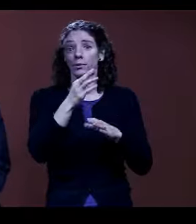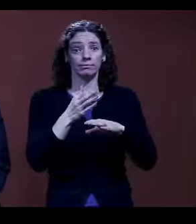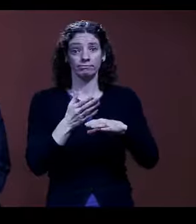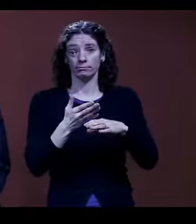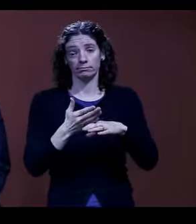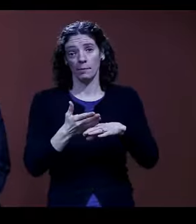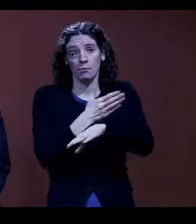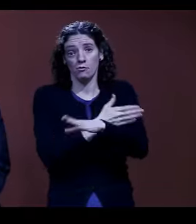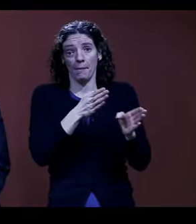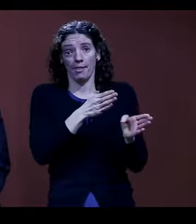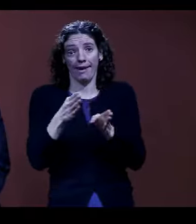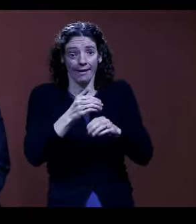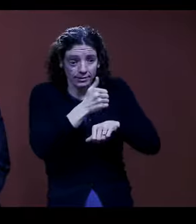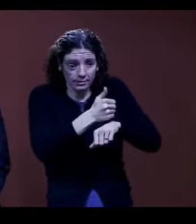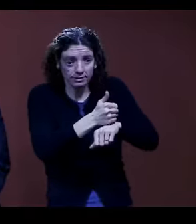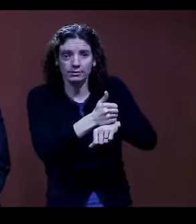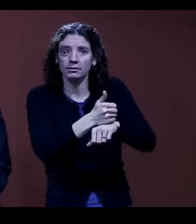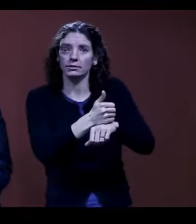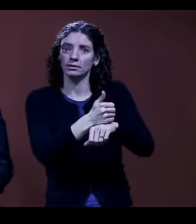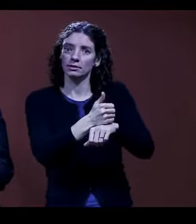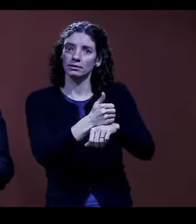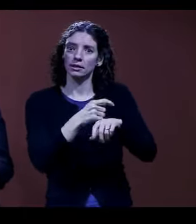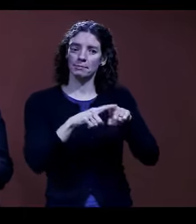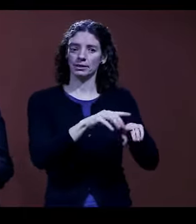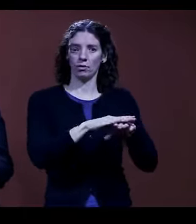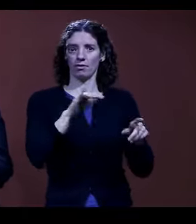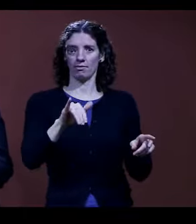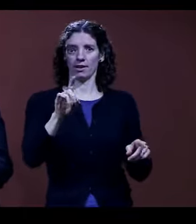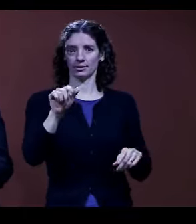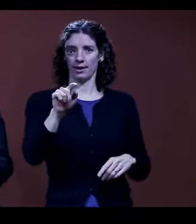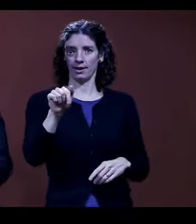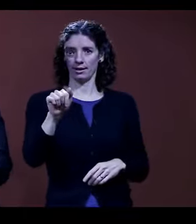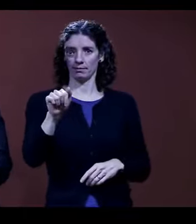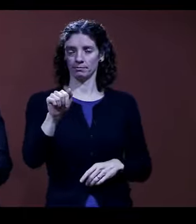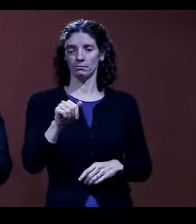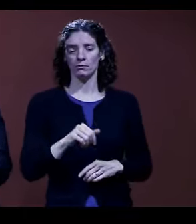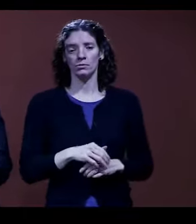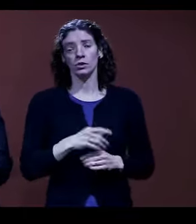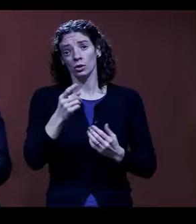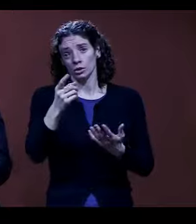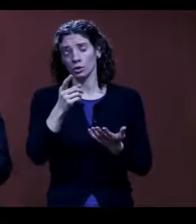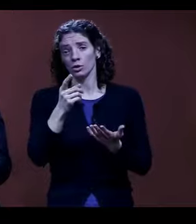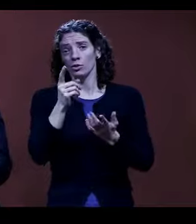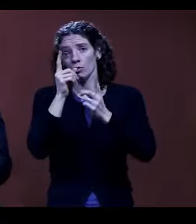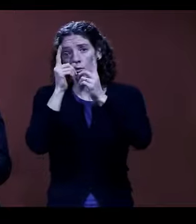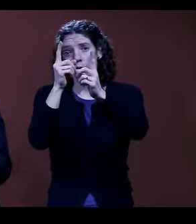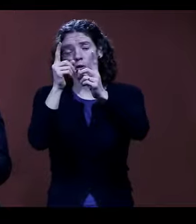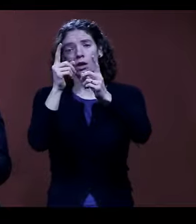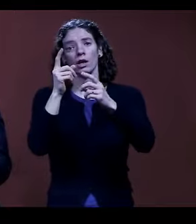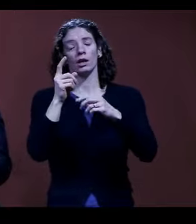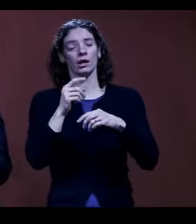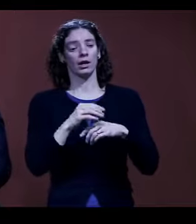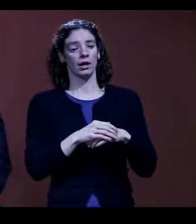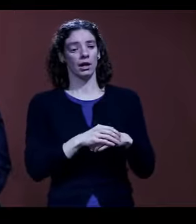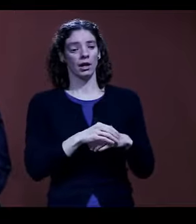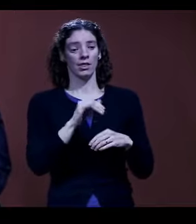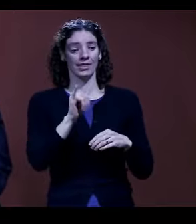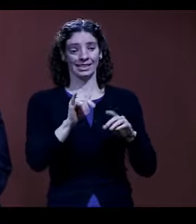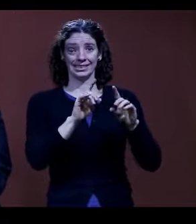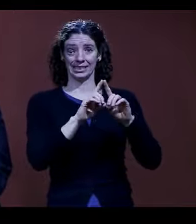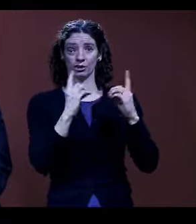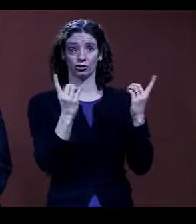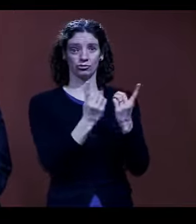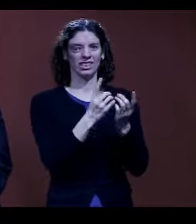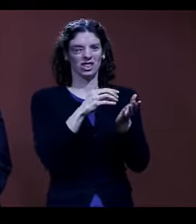improvement plans based on this data. You're really wanting to know if your district exiters or the folks leaving your districts are